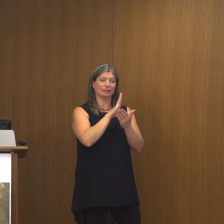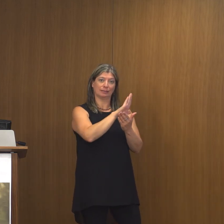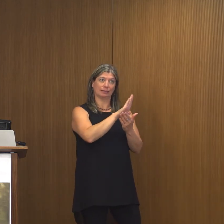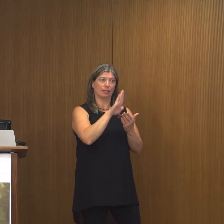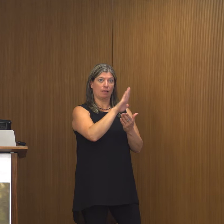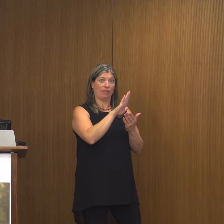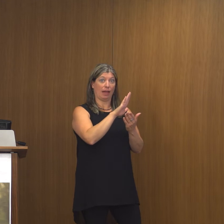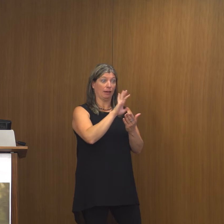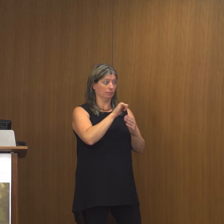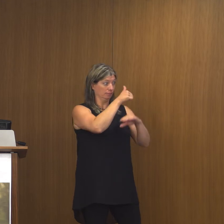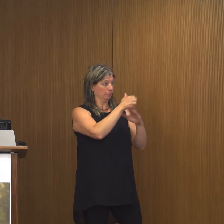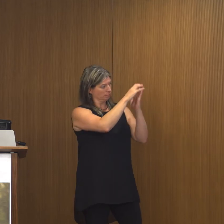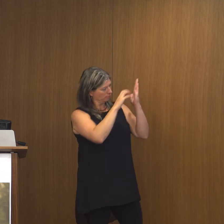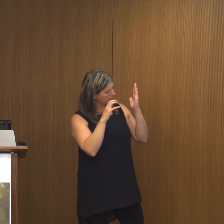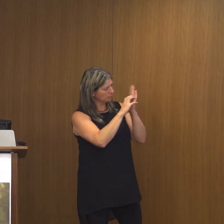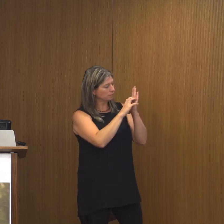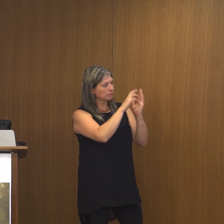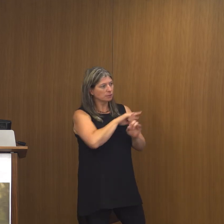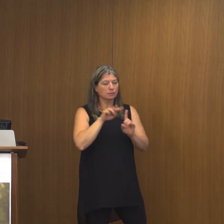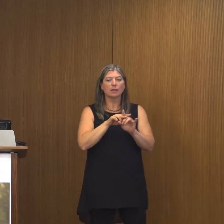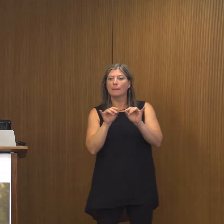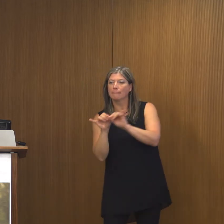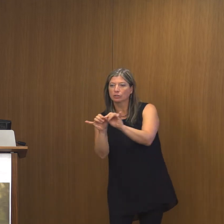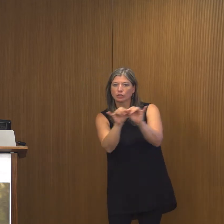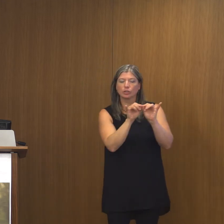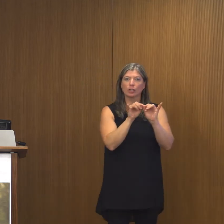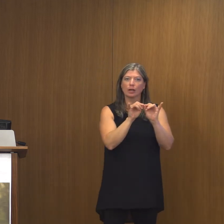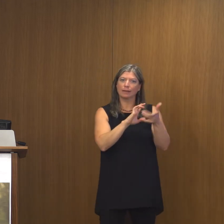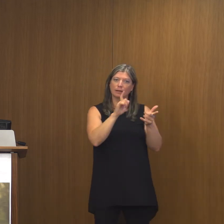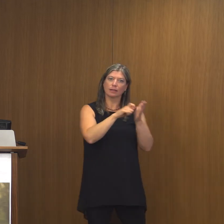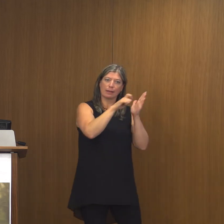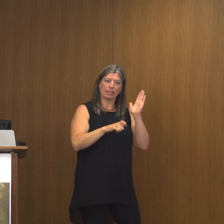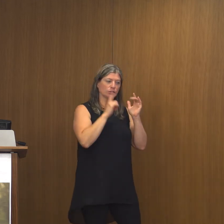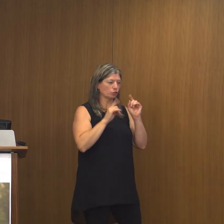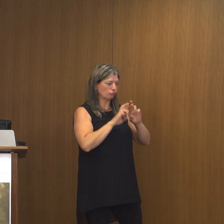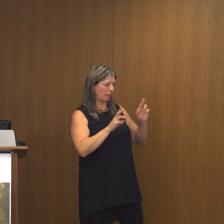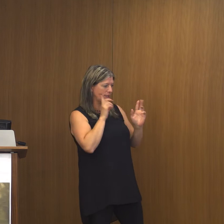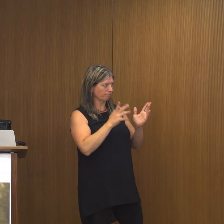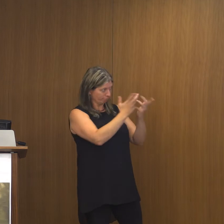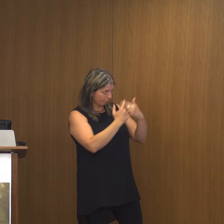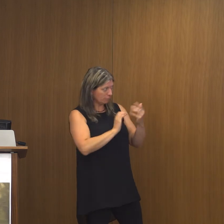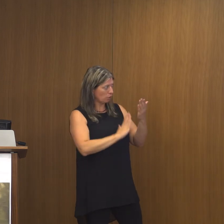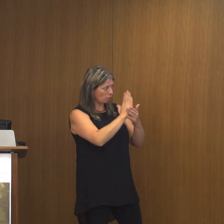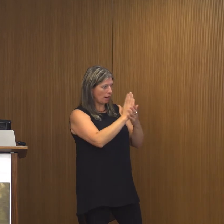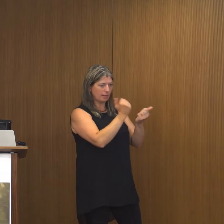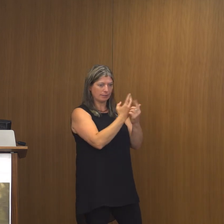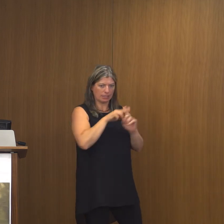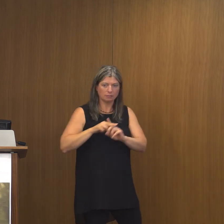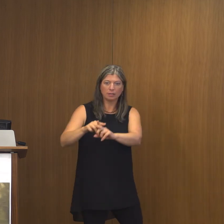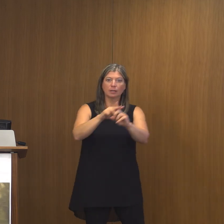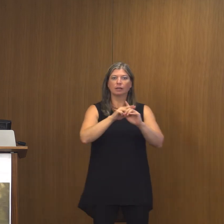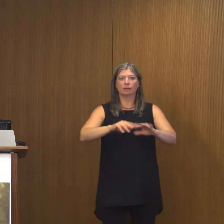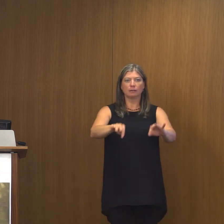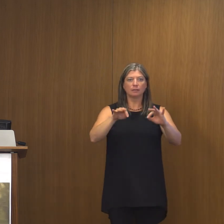So create measurements that respond to the conventions that will address rights right away and that then can communicate in forms like